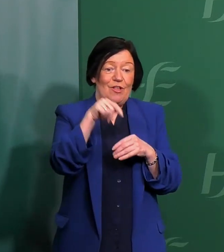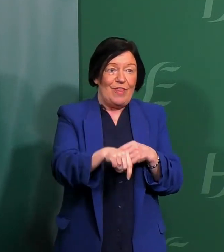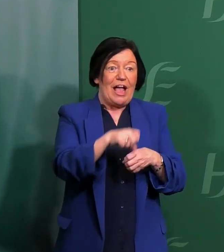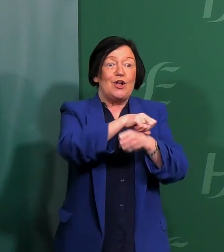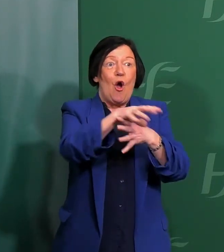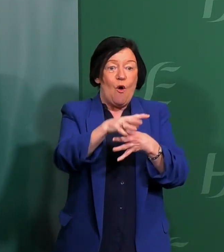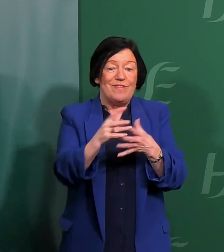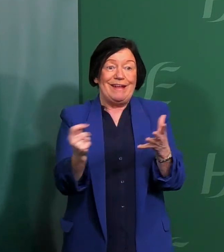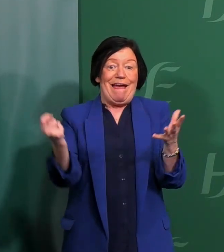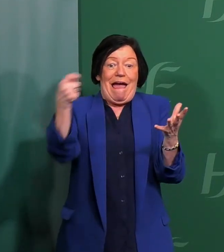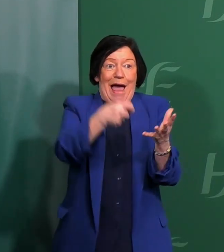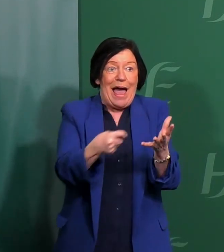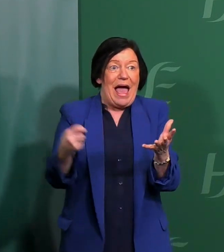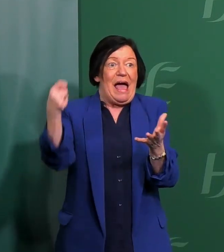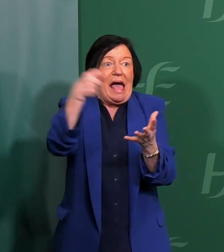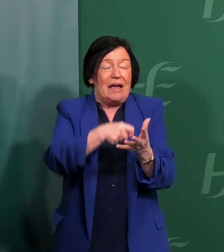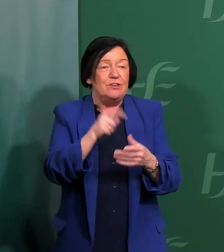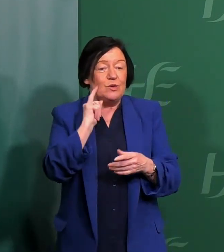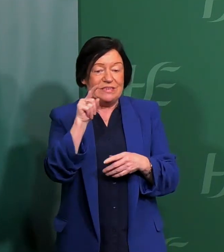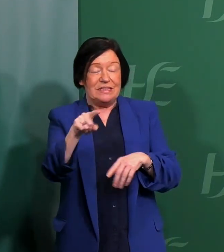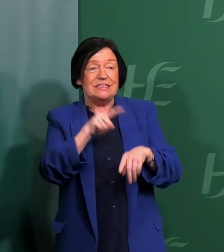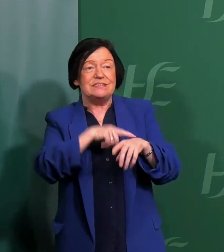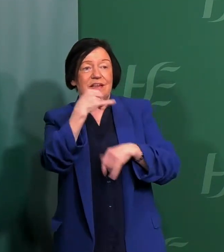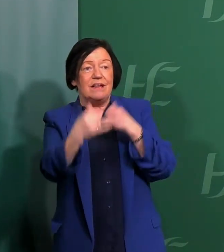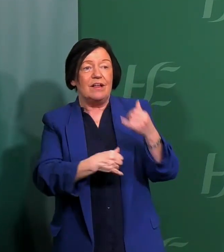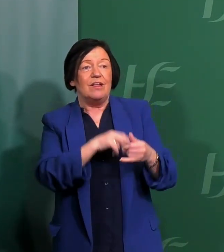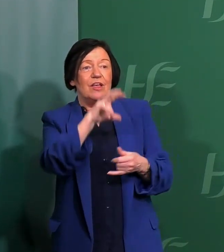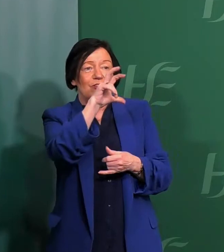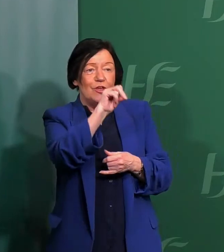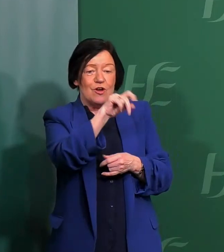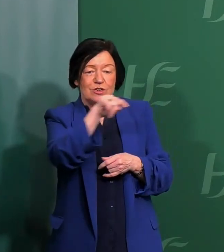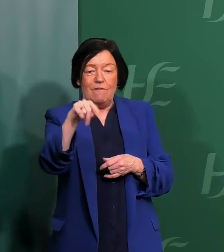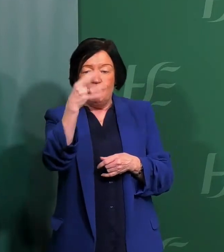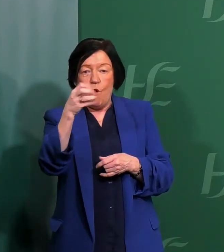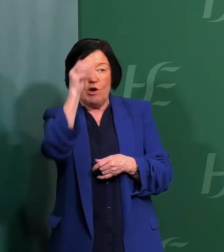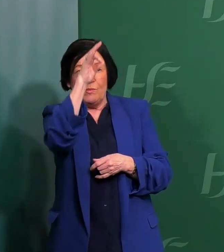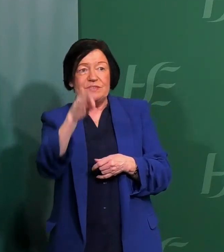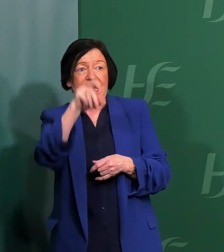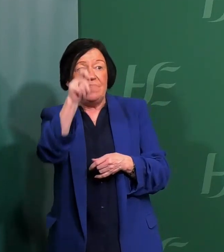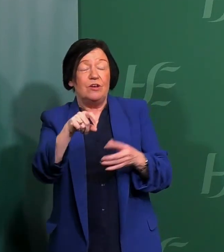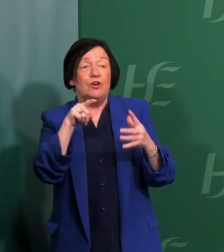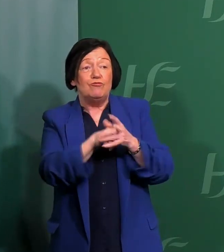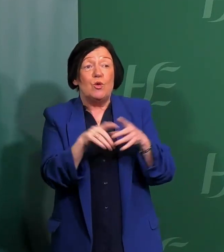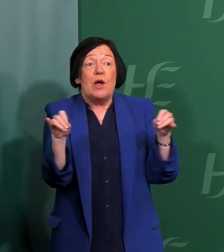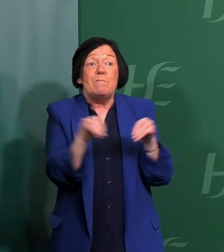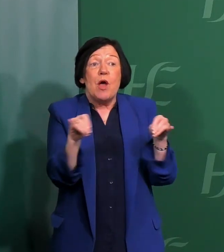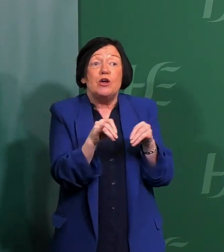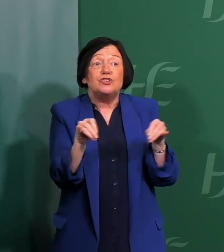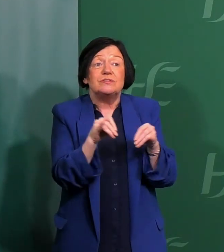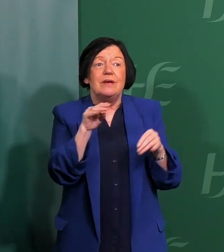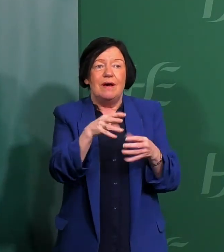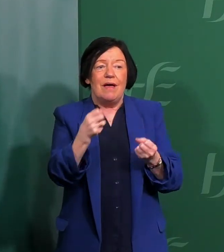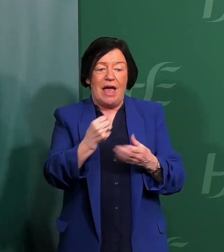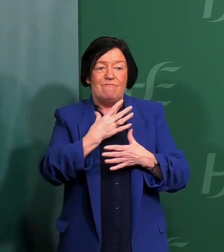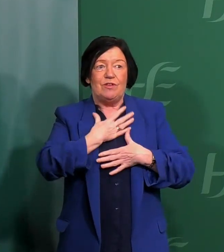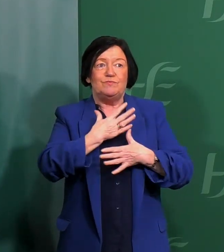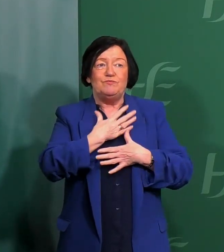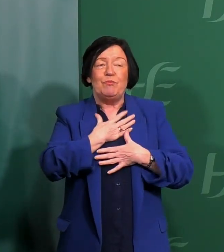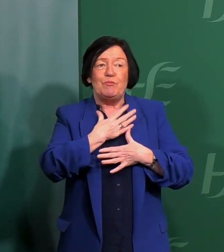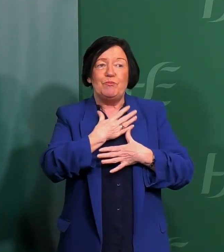currently, and you could see, and at this time of the year, that 30 to 40% of patients coming through the emergency department might have a